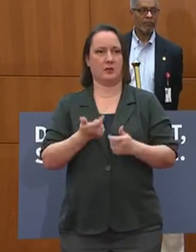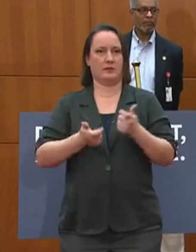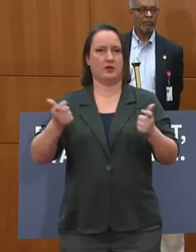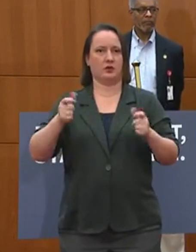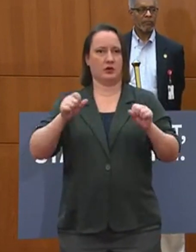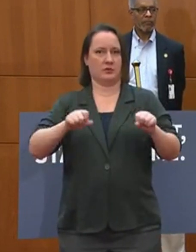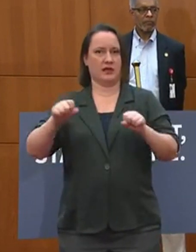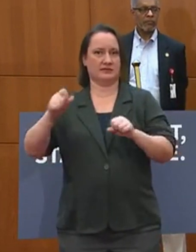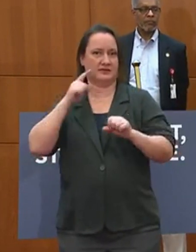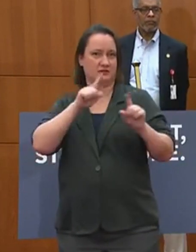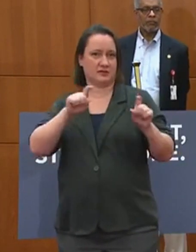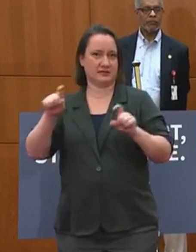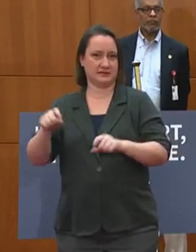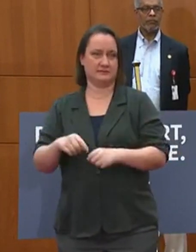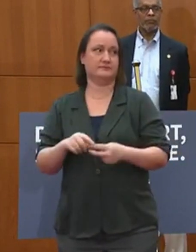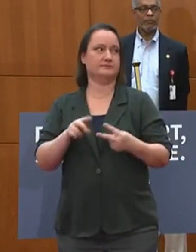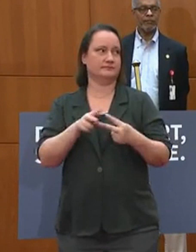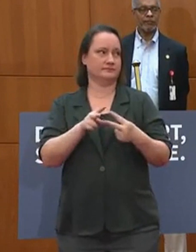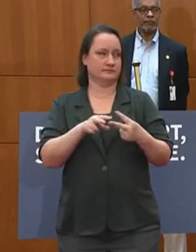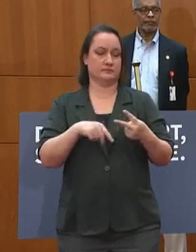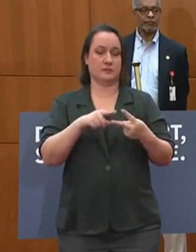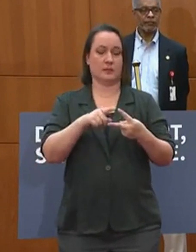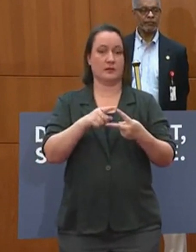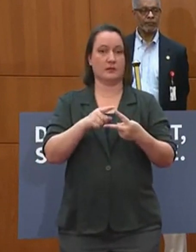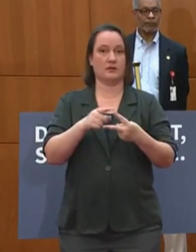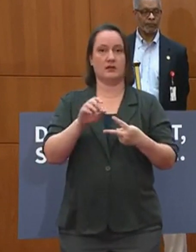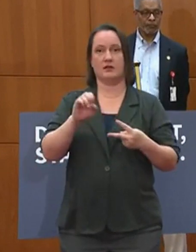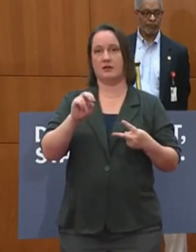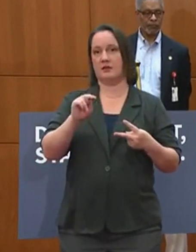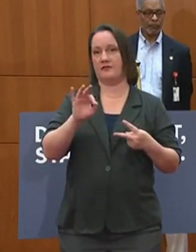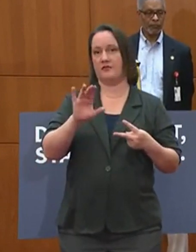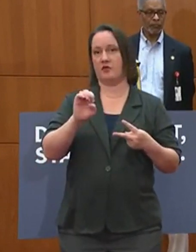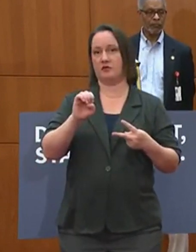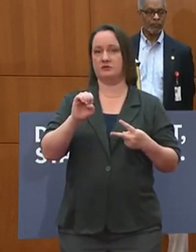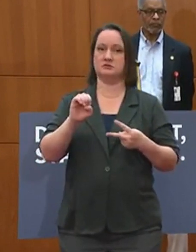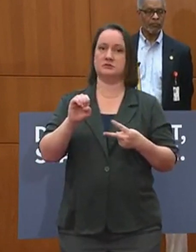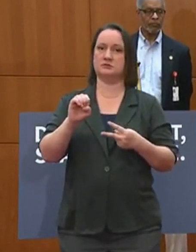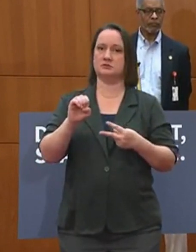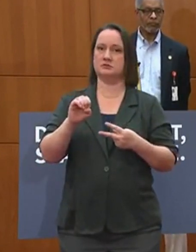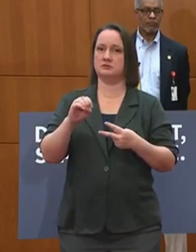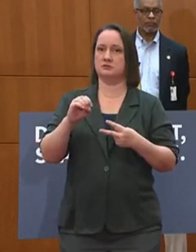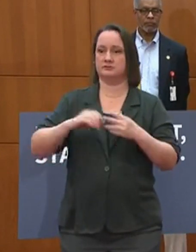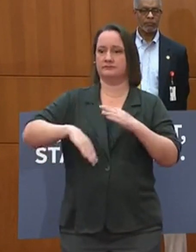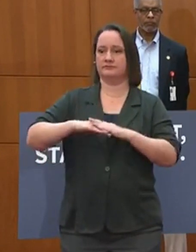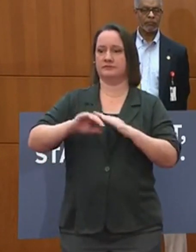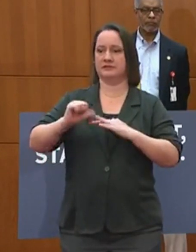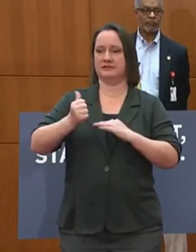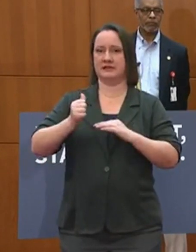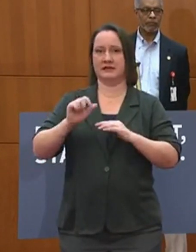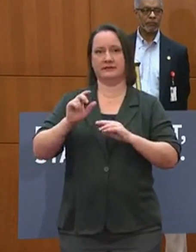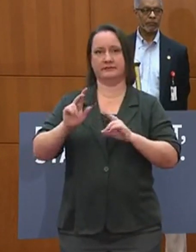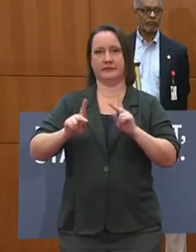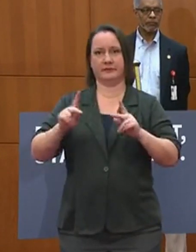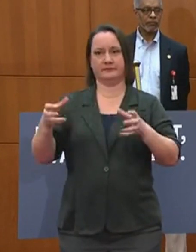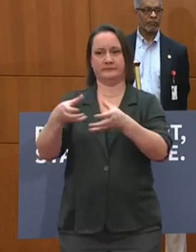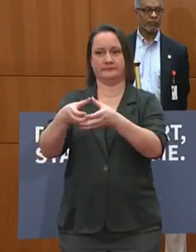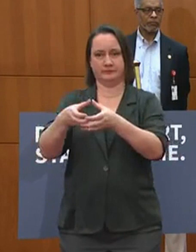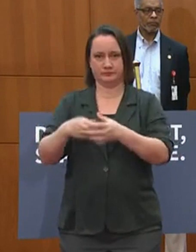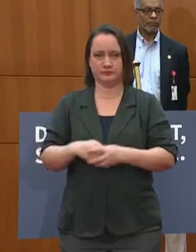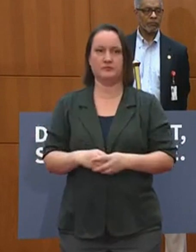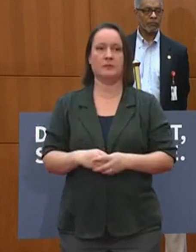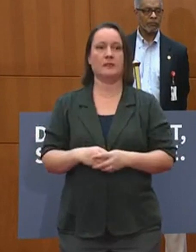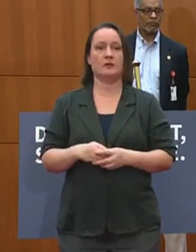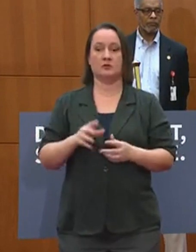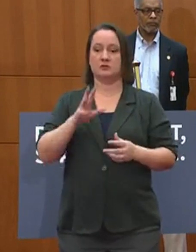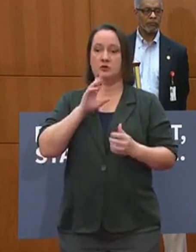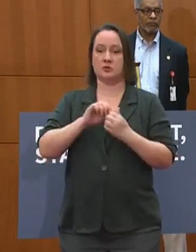the couple questions, Mel. The first was about enforcement, and I think that in talking to a lot of our law